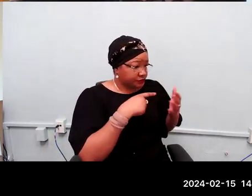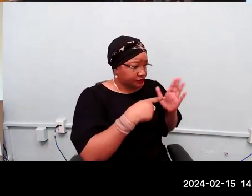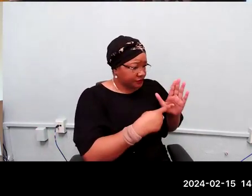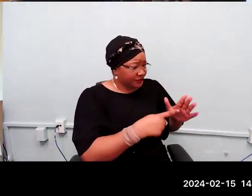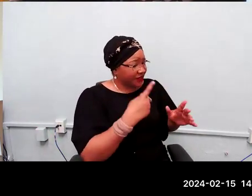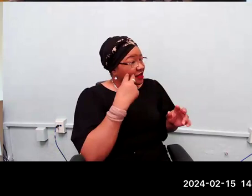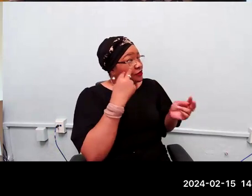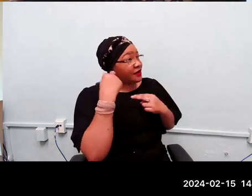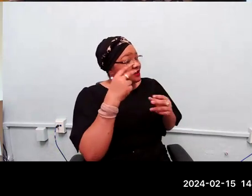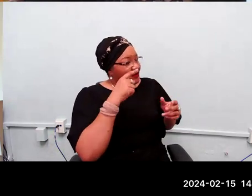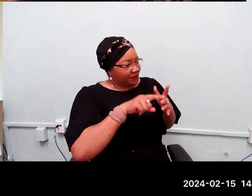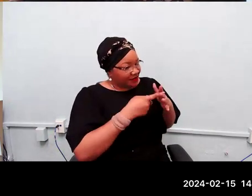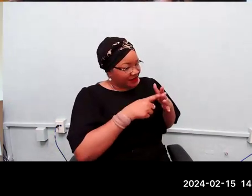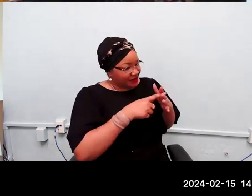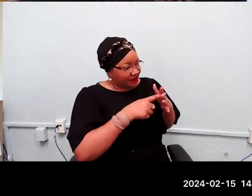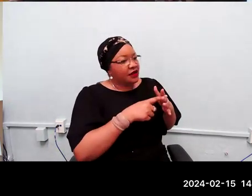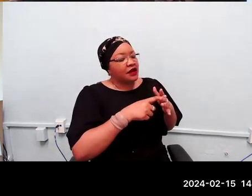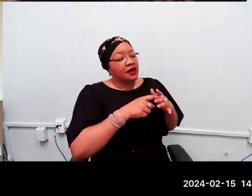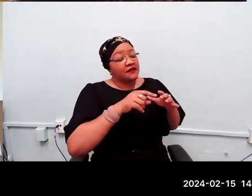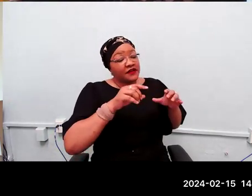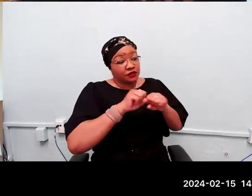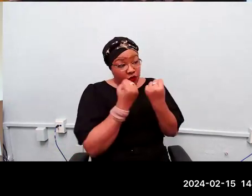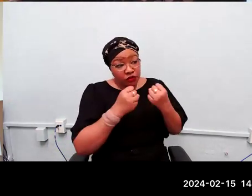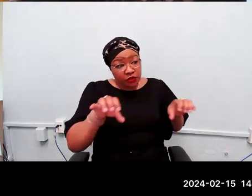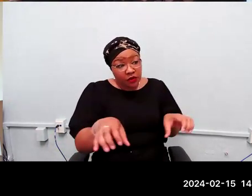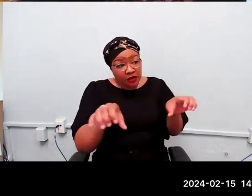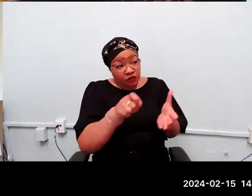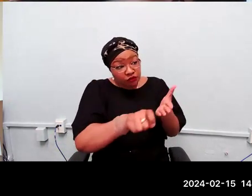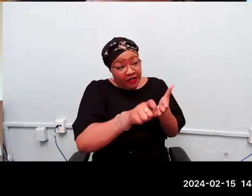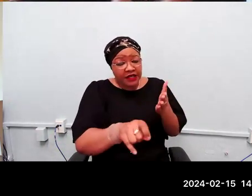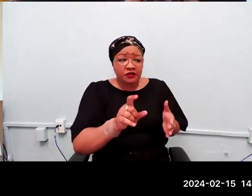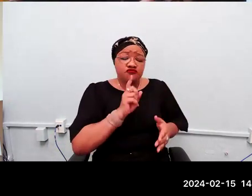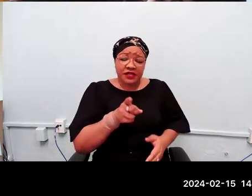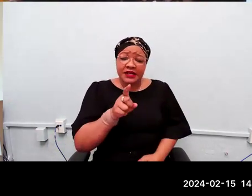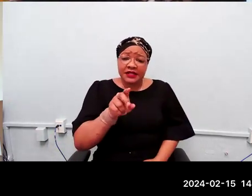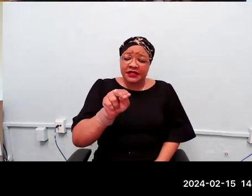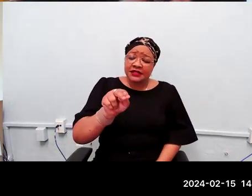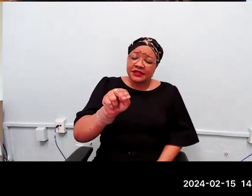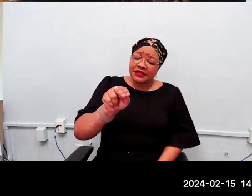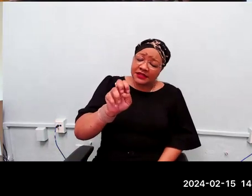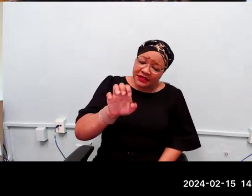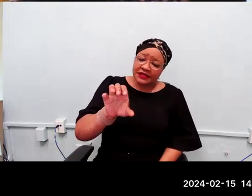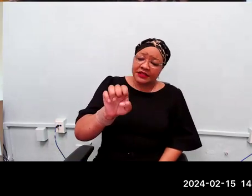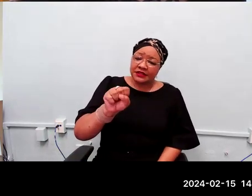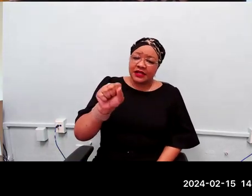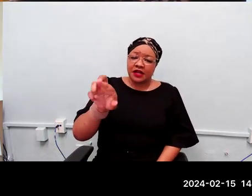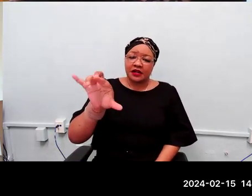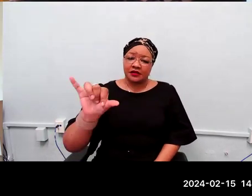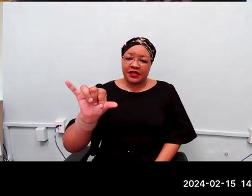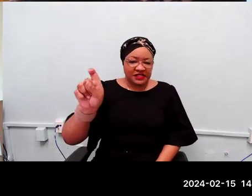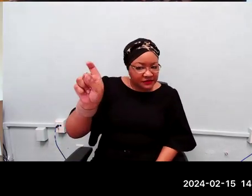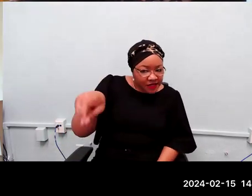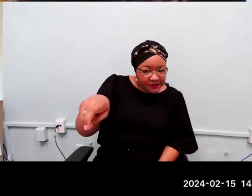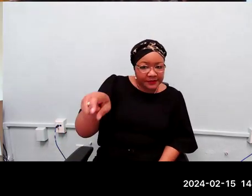about how social action writing is often a necessity. And I think thinking of those examples, it shows how that's true in